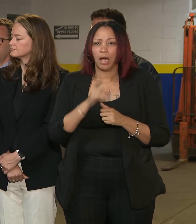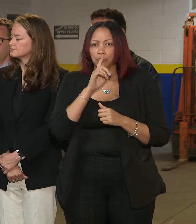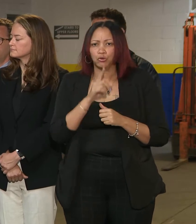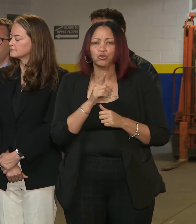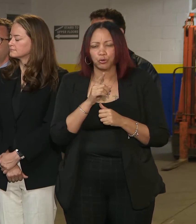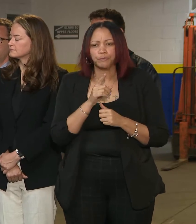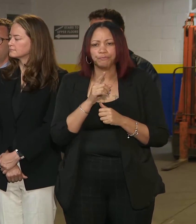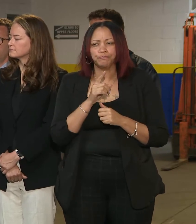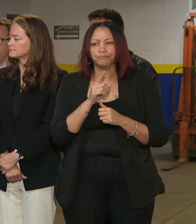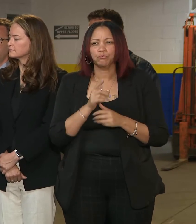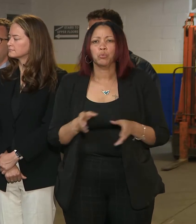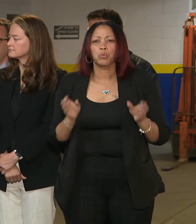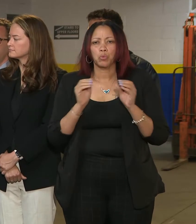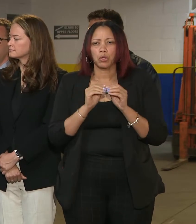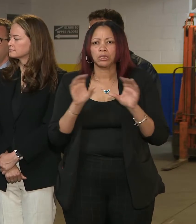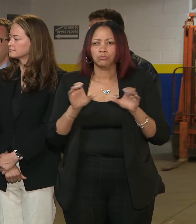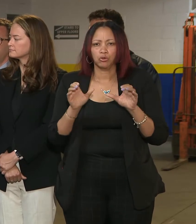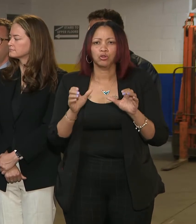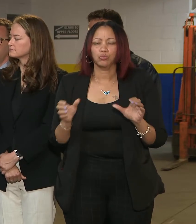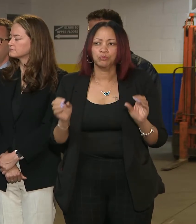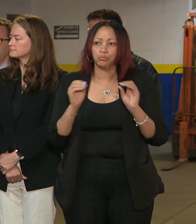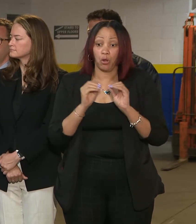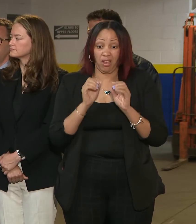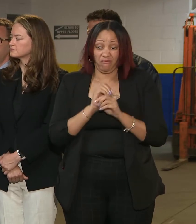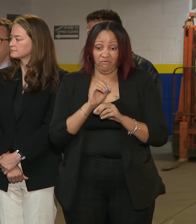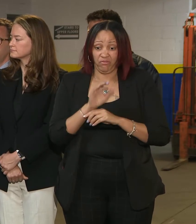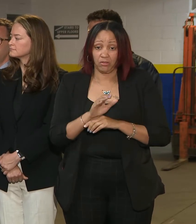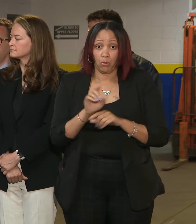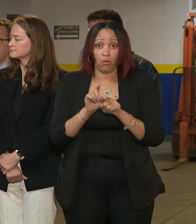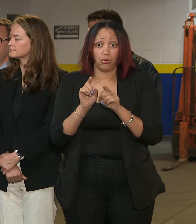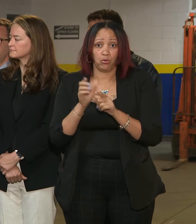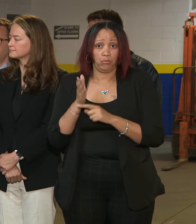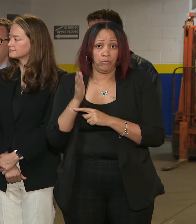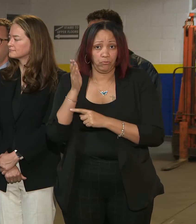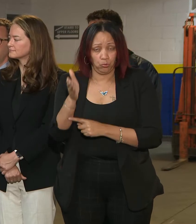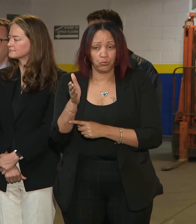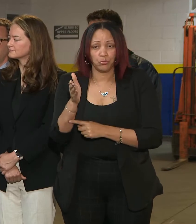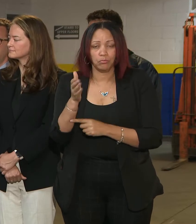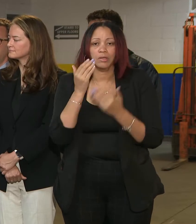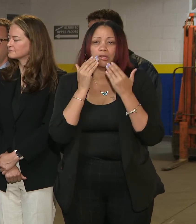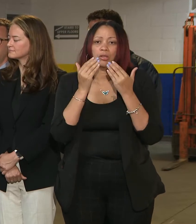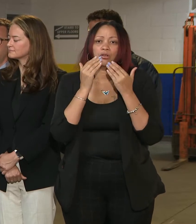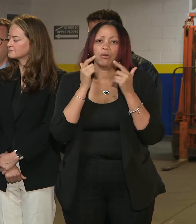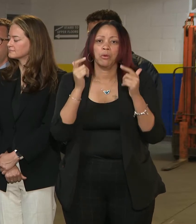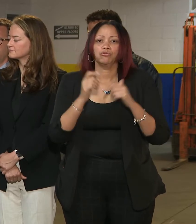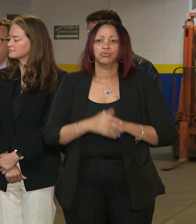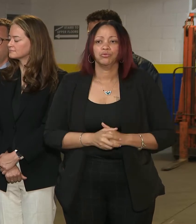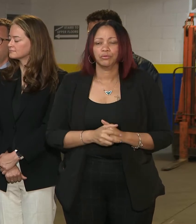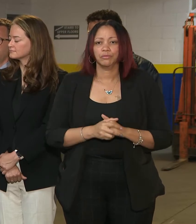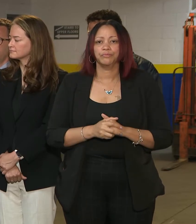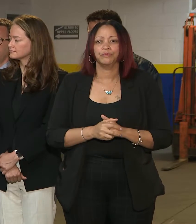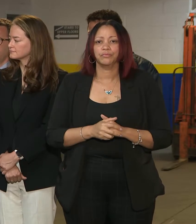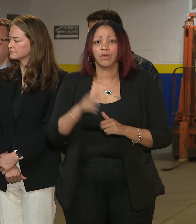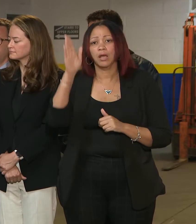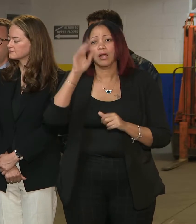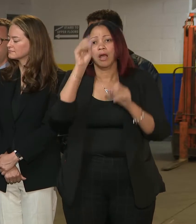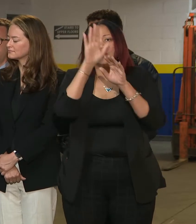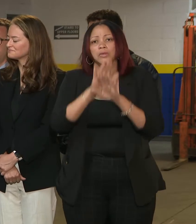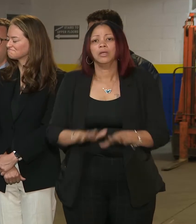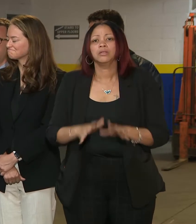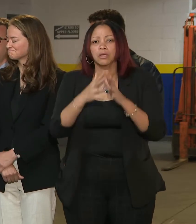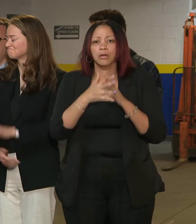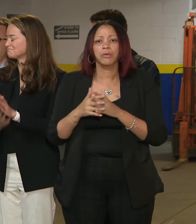further, as we did before, effectively and efficiently. I thank you very much. God bless America, and